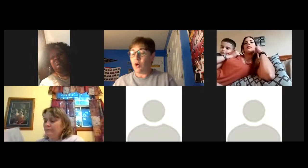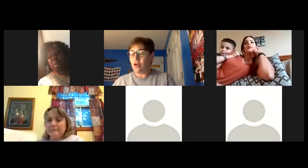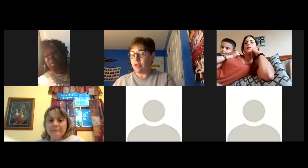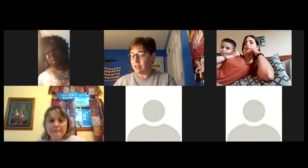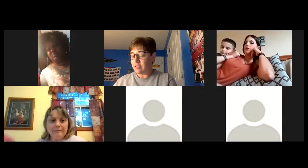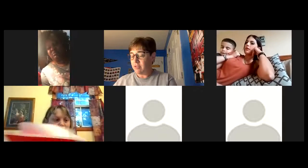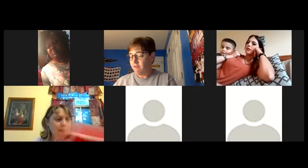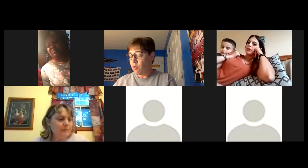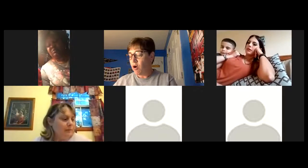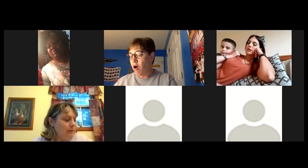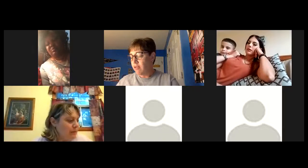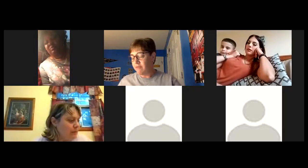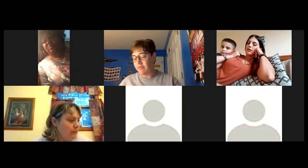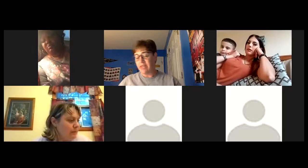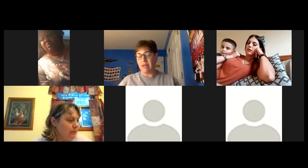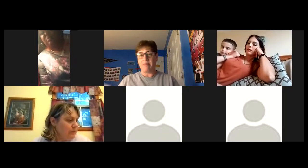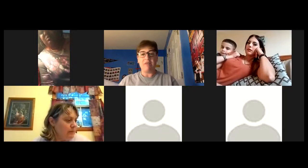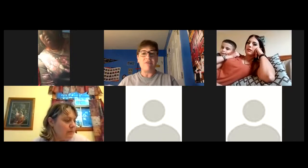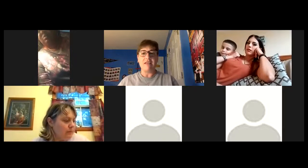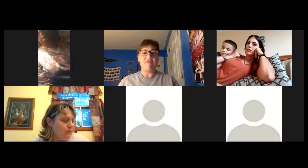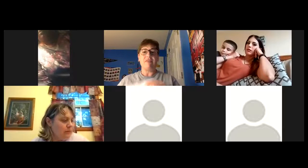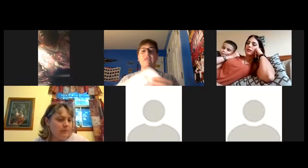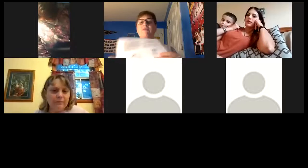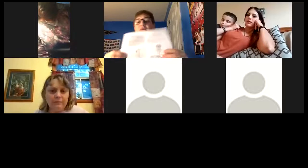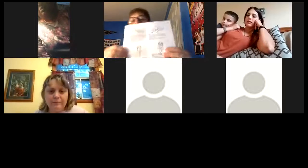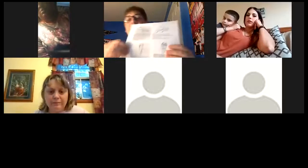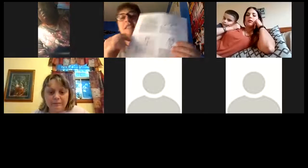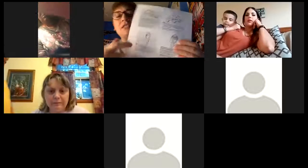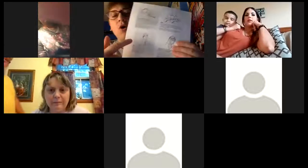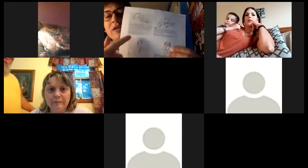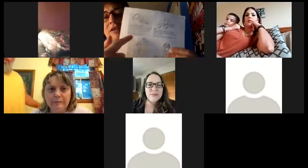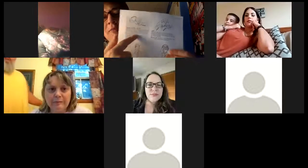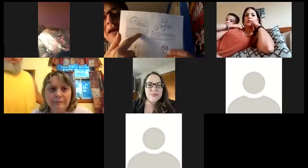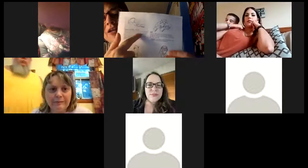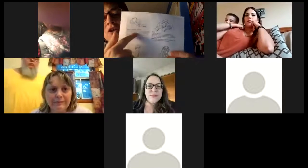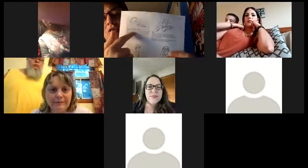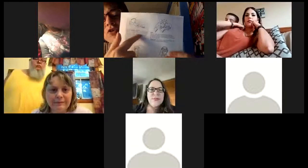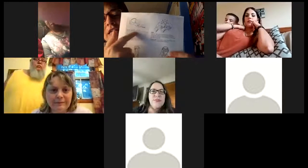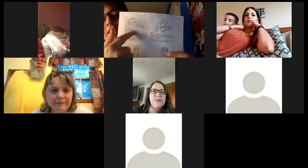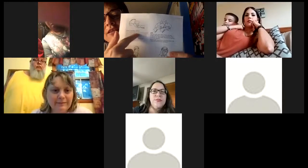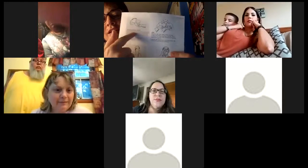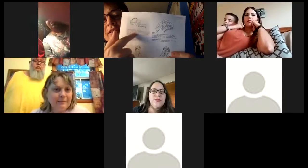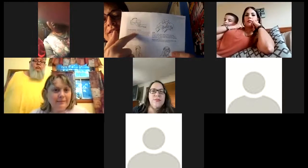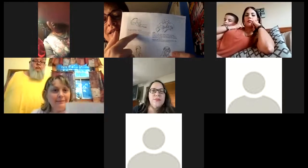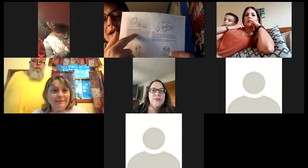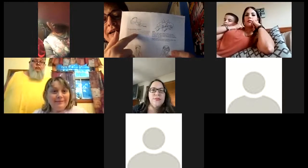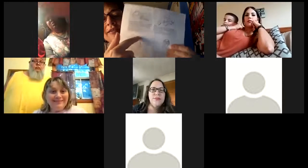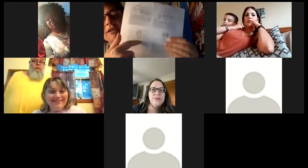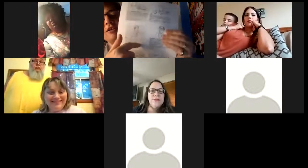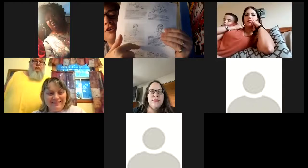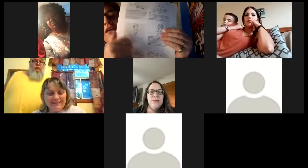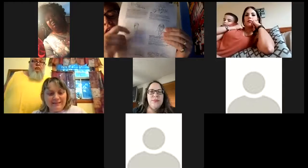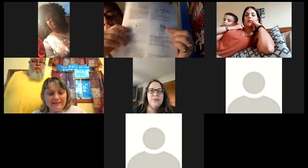the words for all of them, even if I leave them off the list, it's always on the page underneath the